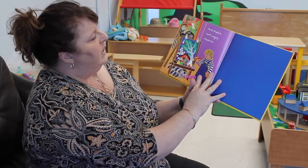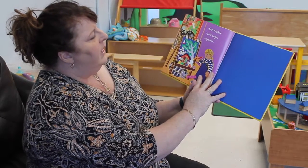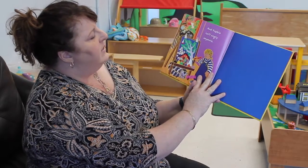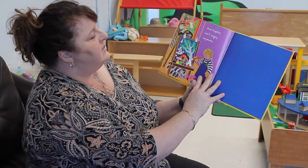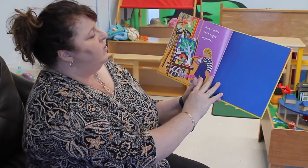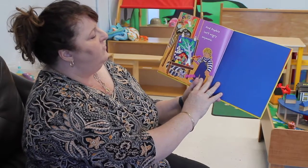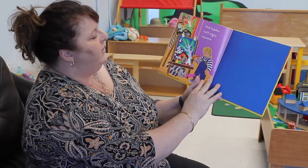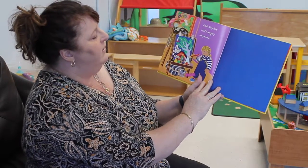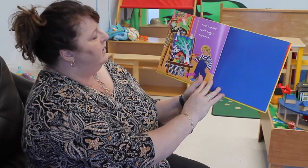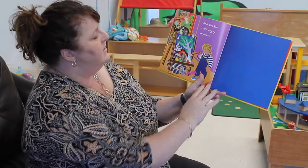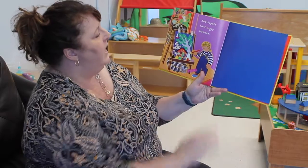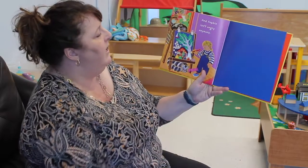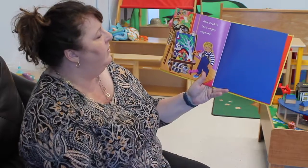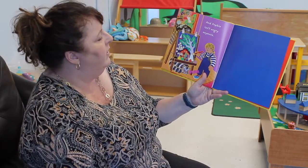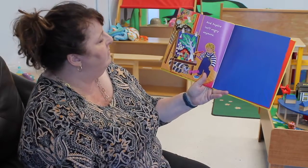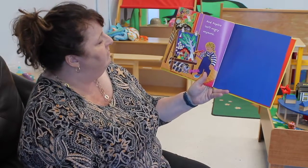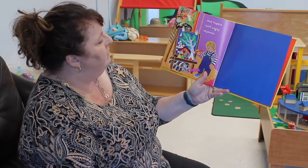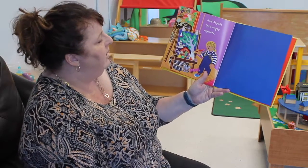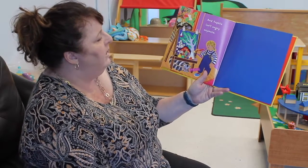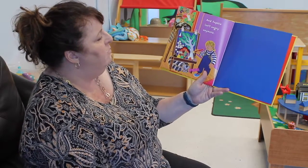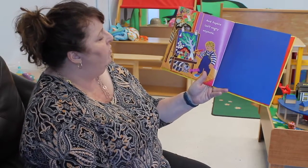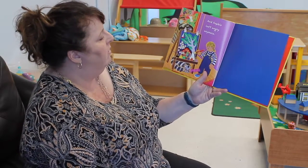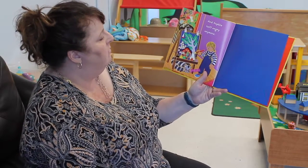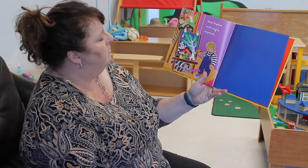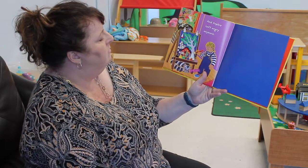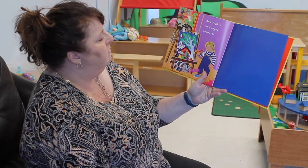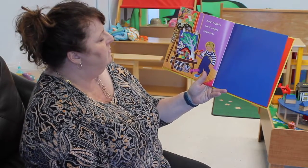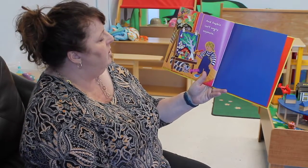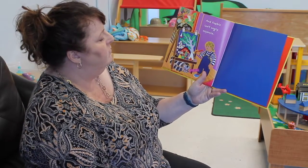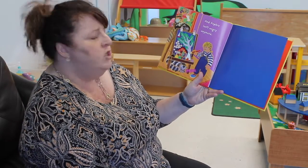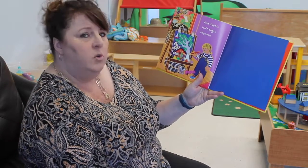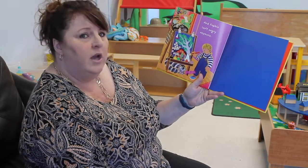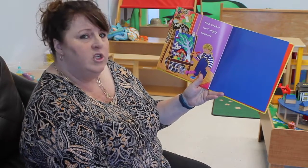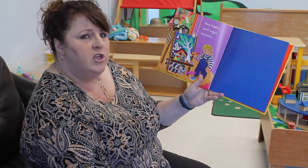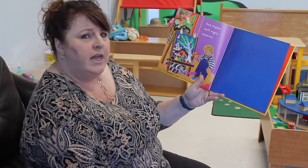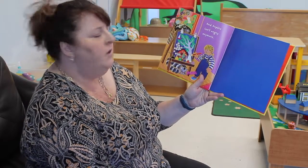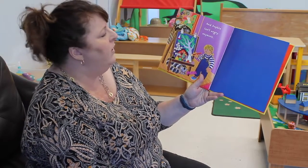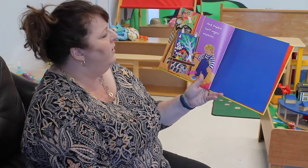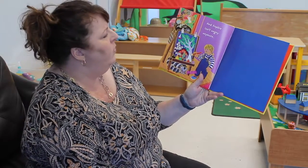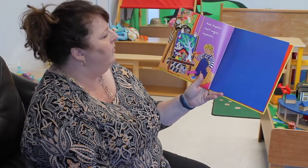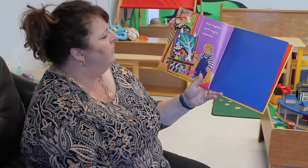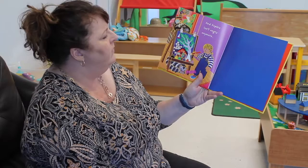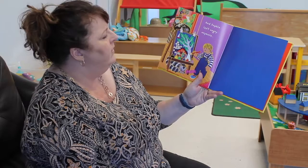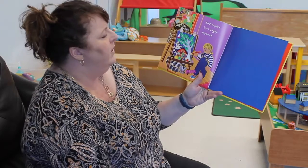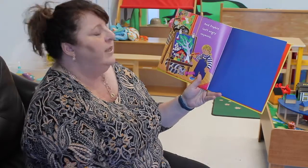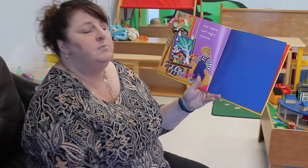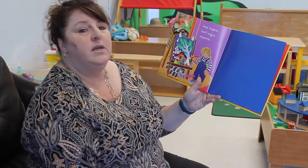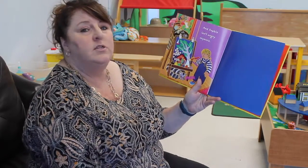And Sophie isn't angry anymore. Oh, do you know why she's not angry anymore? It's because when she